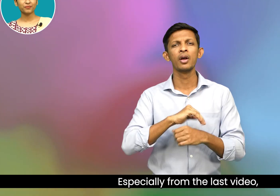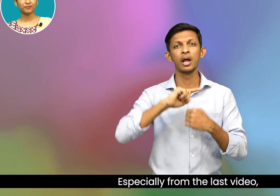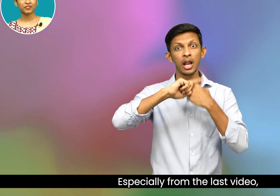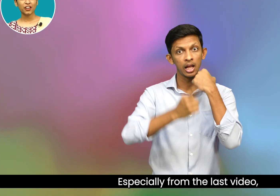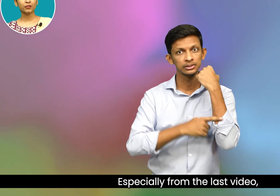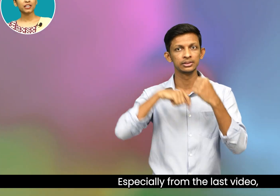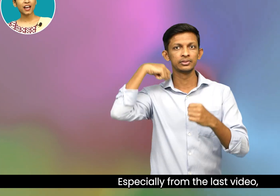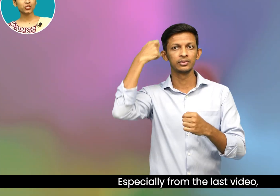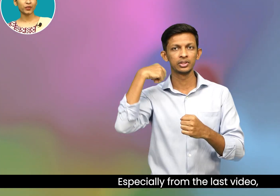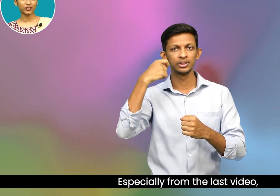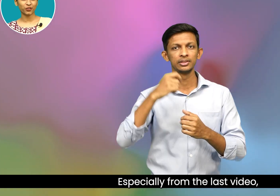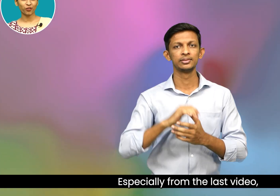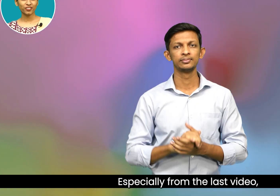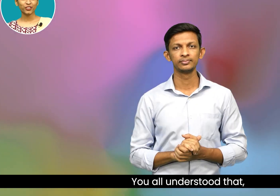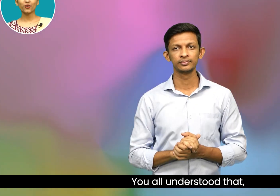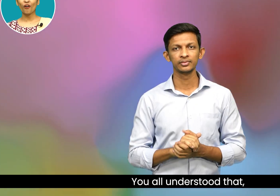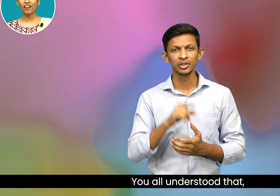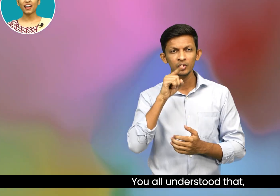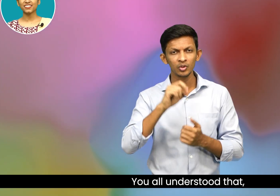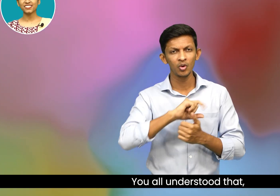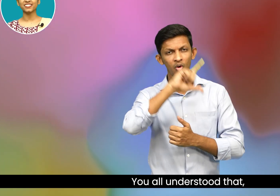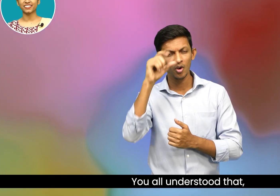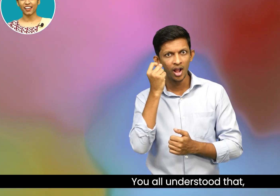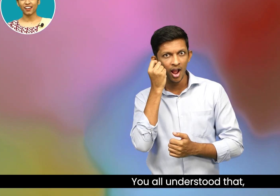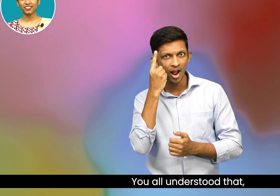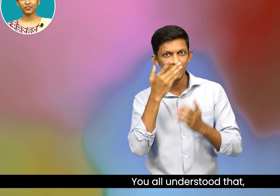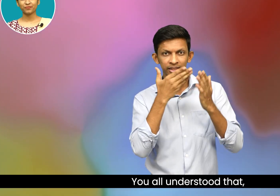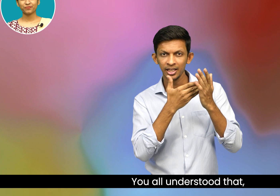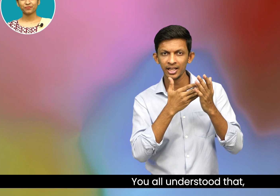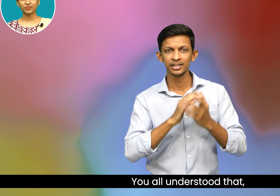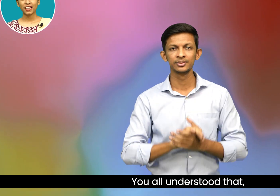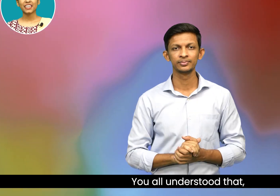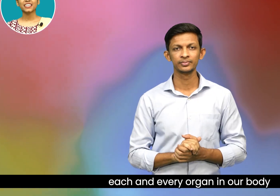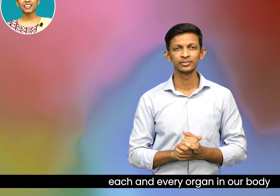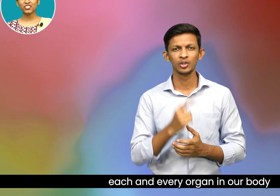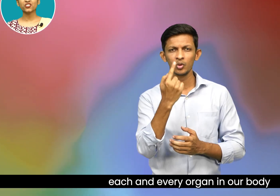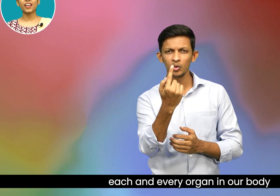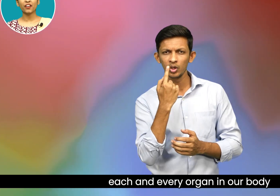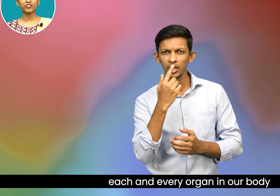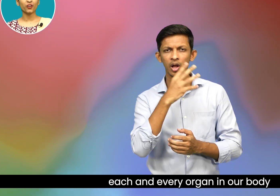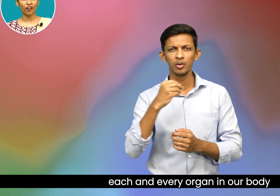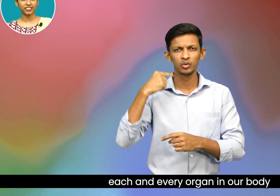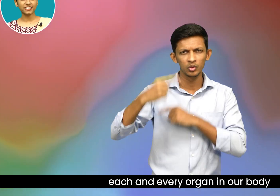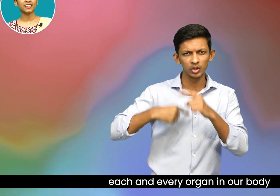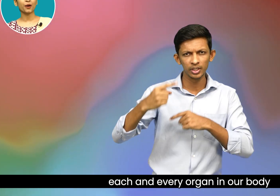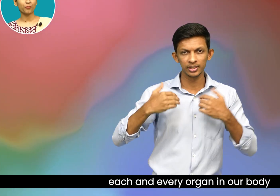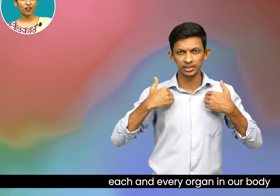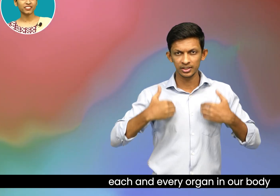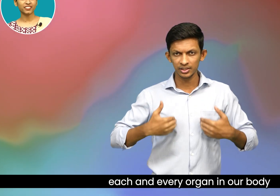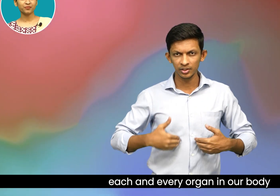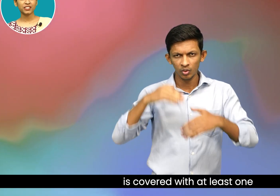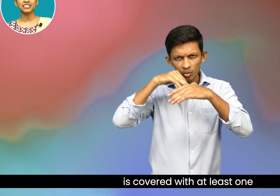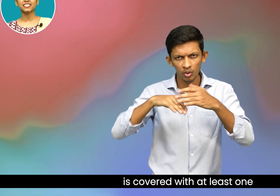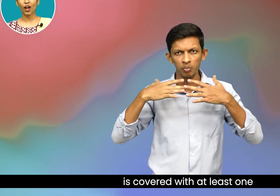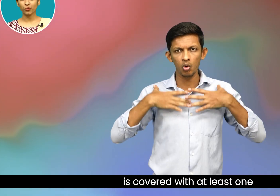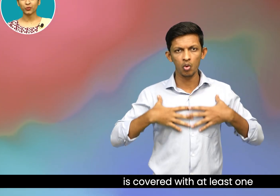Especially from the last video, you all understood that each and every organ in our